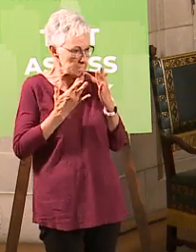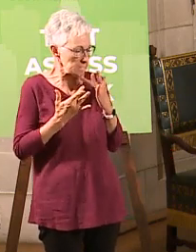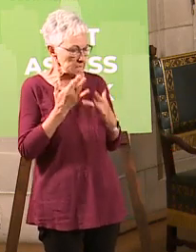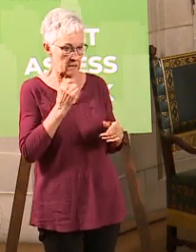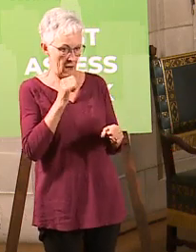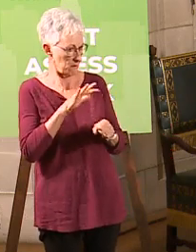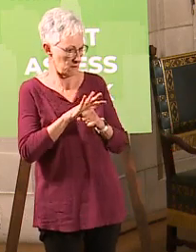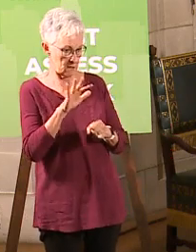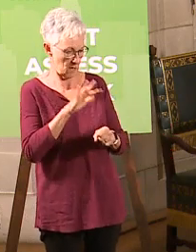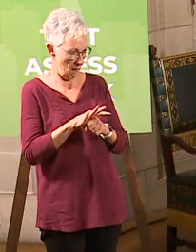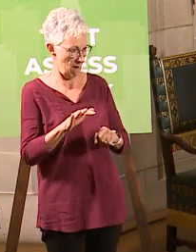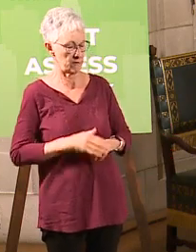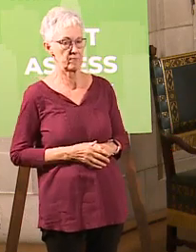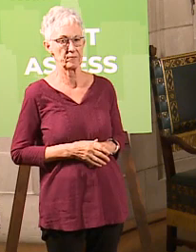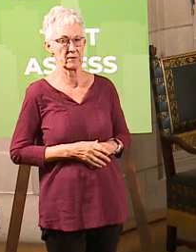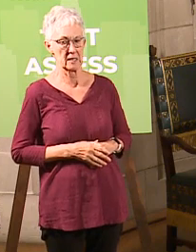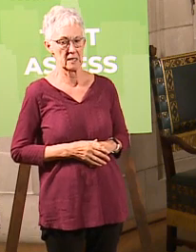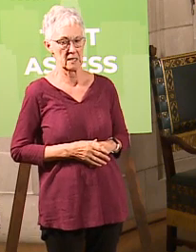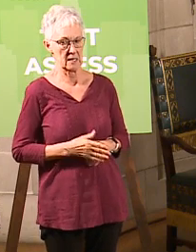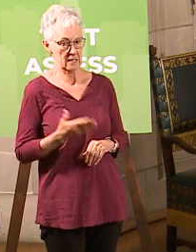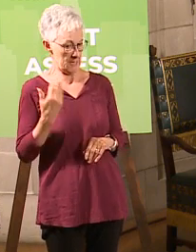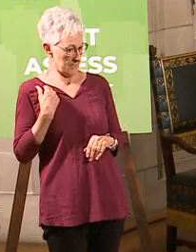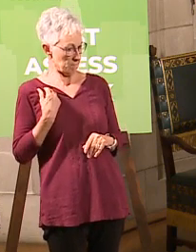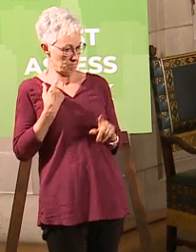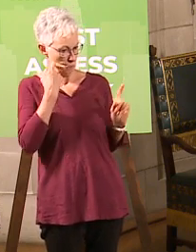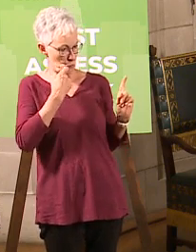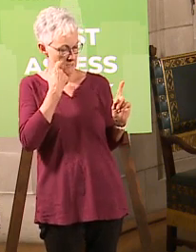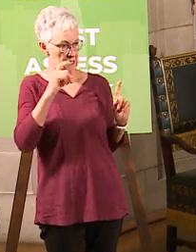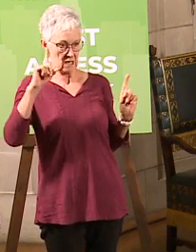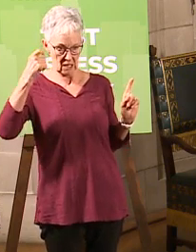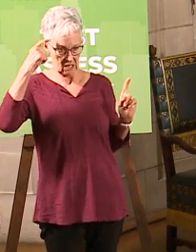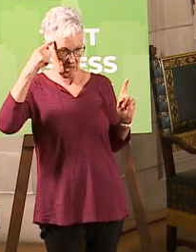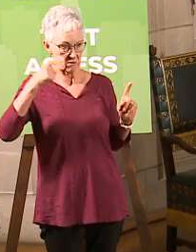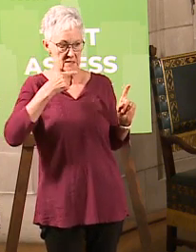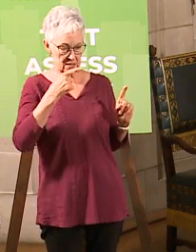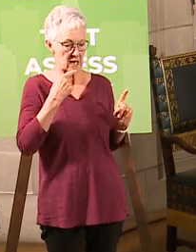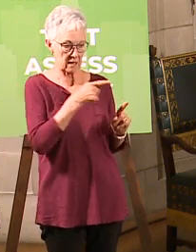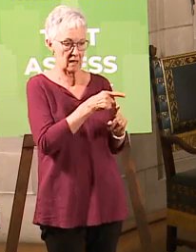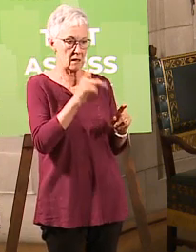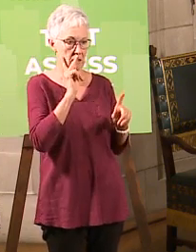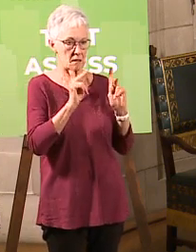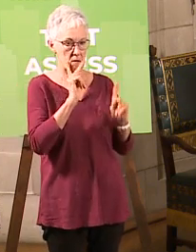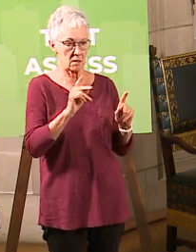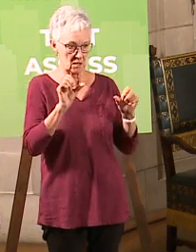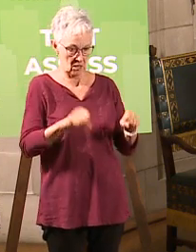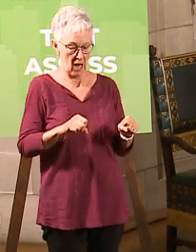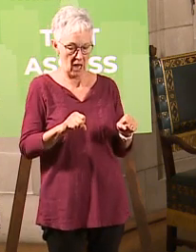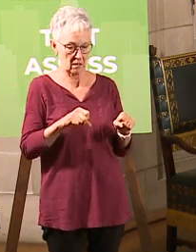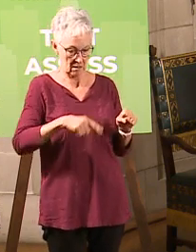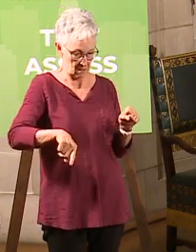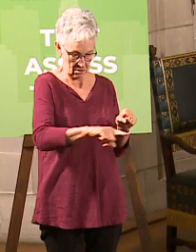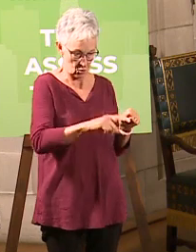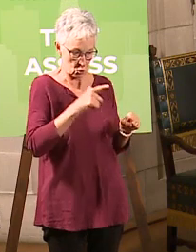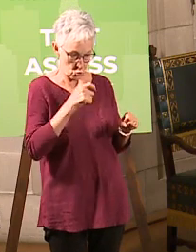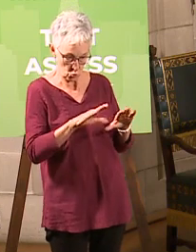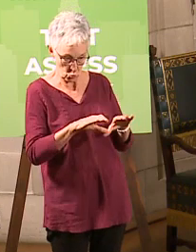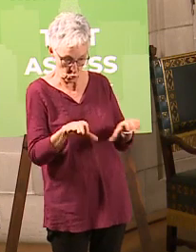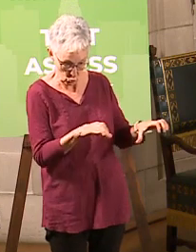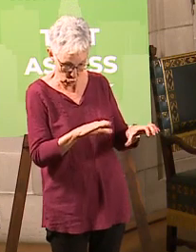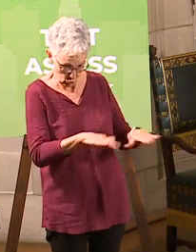had temporarily closed since the COVID-19 pandemic and emergency declaration. This has decreased